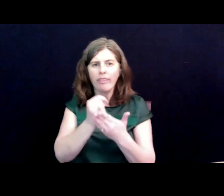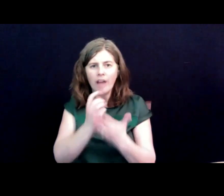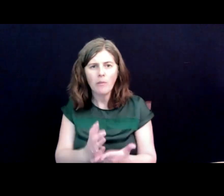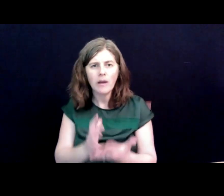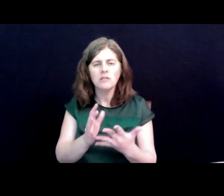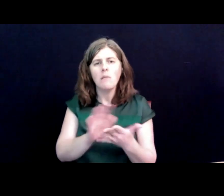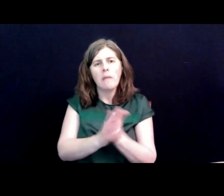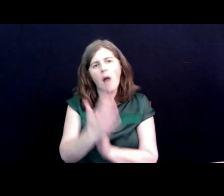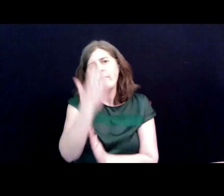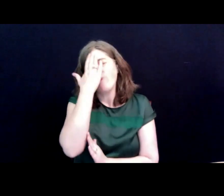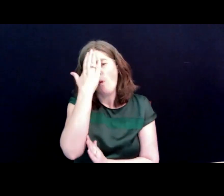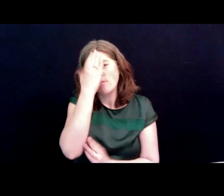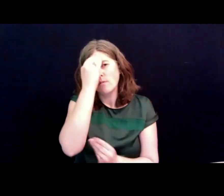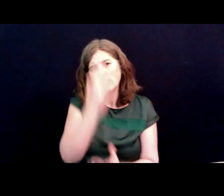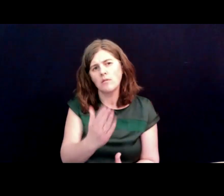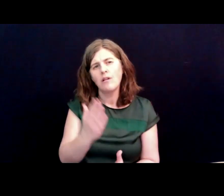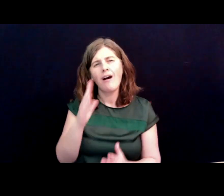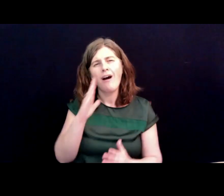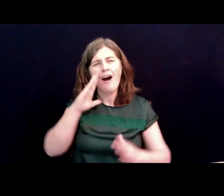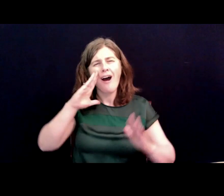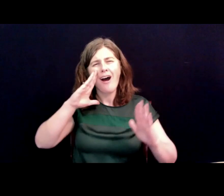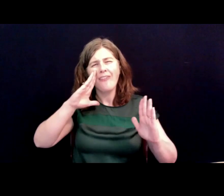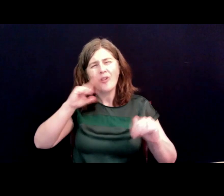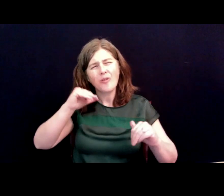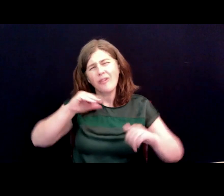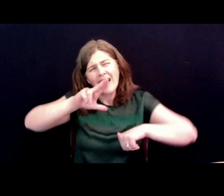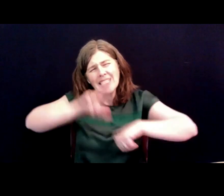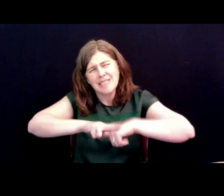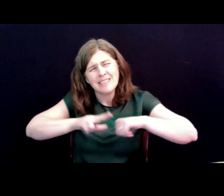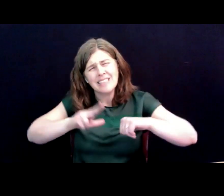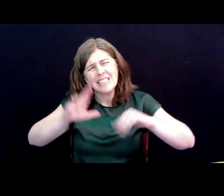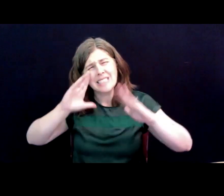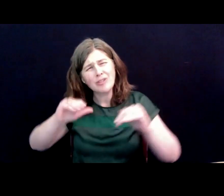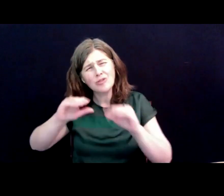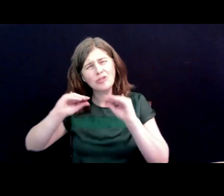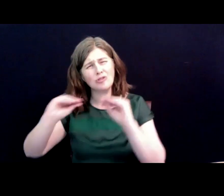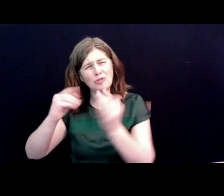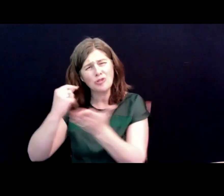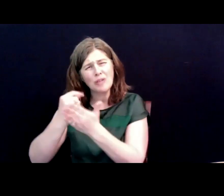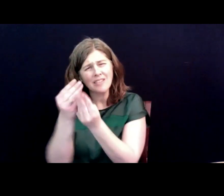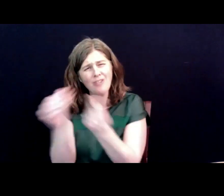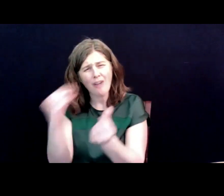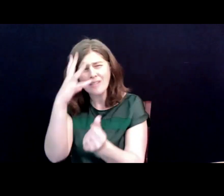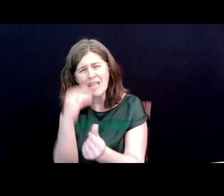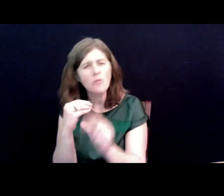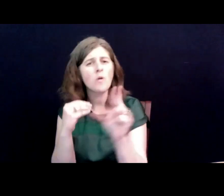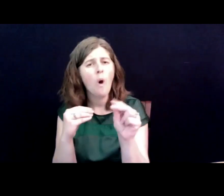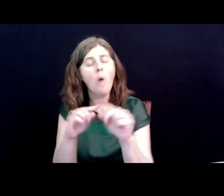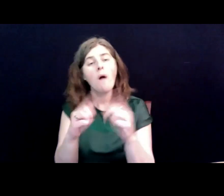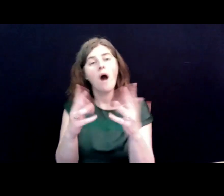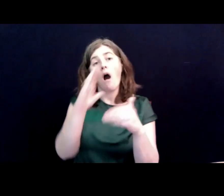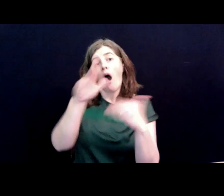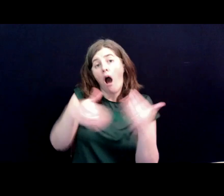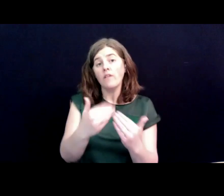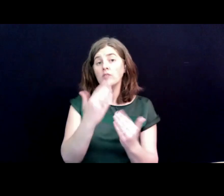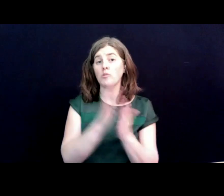informed, right? No, of course, I don't expect you to treat sleep if that's not your area of expertise, but I do want all of us to be